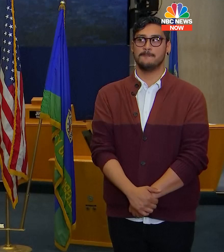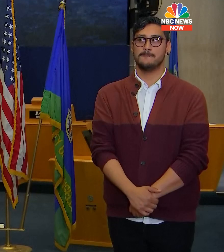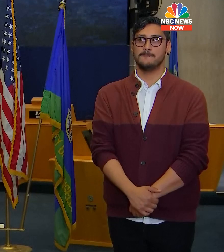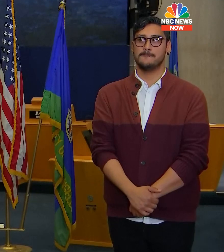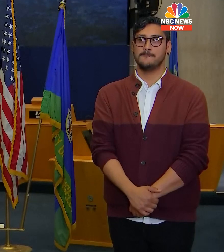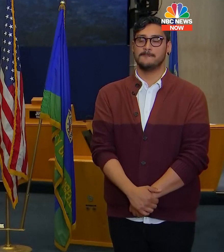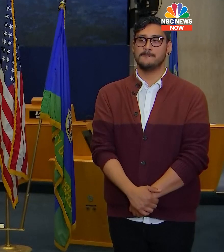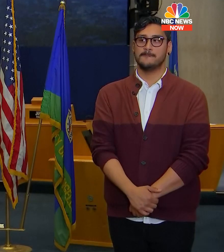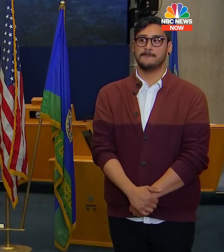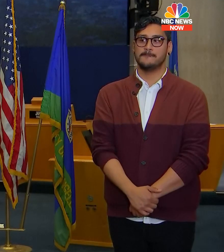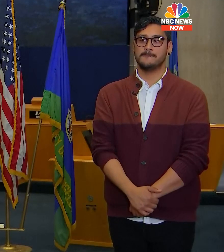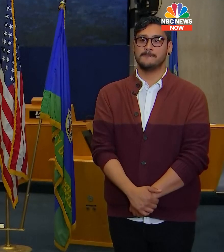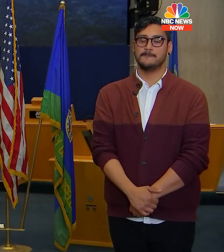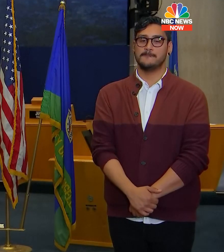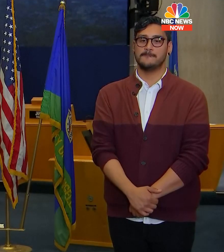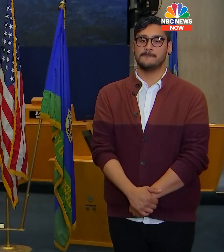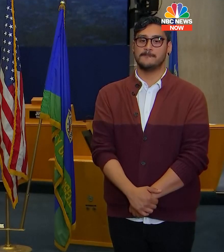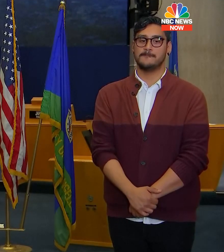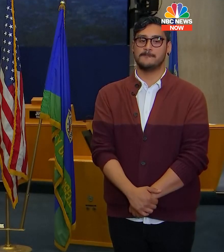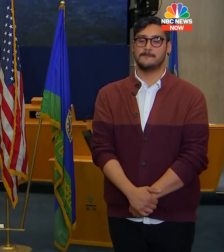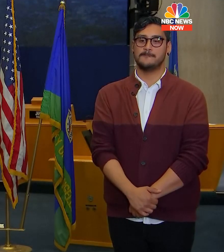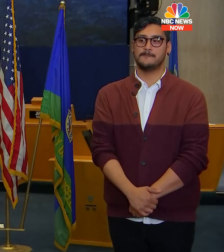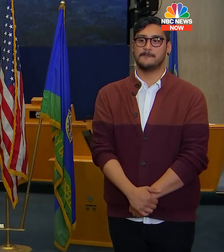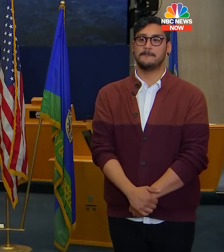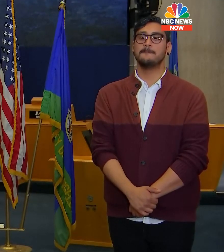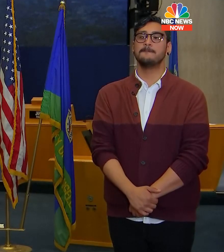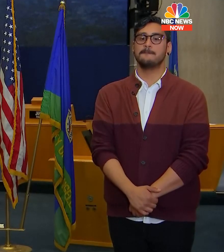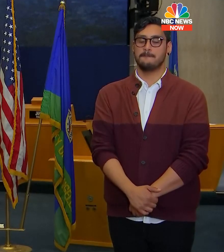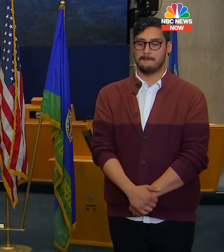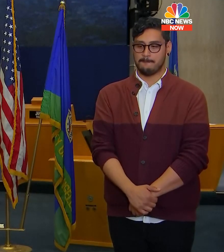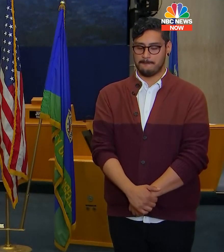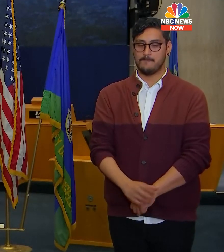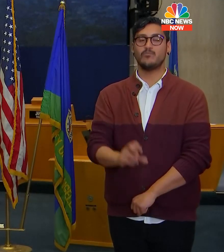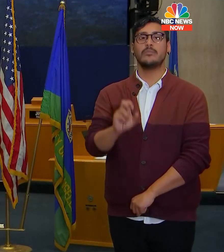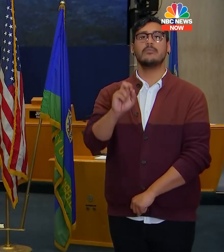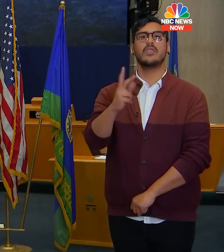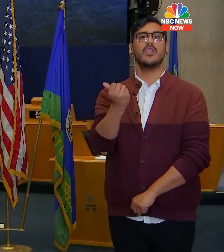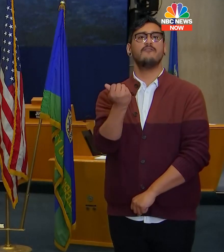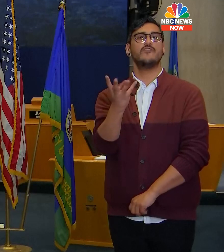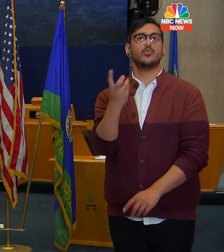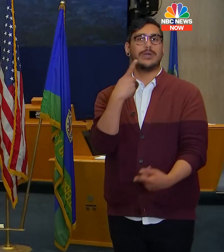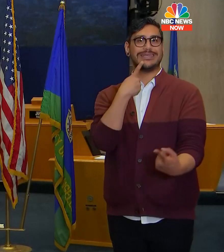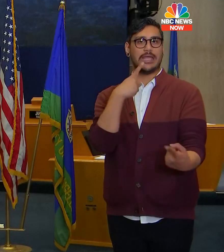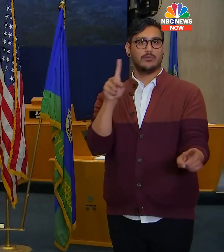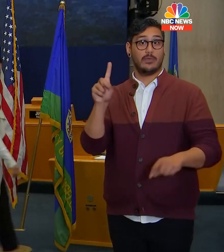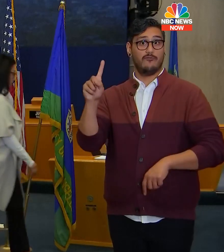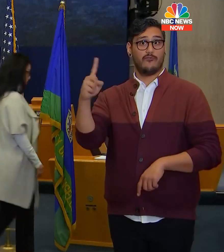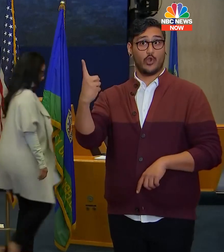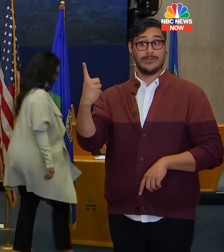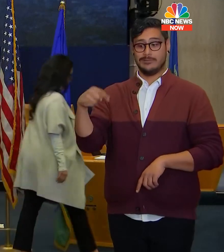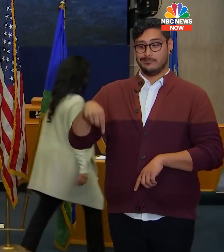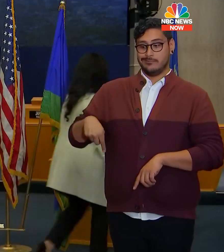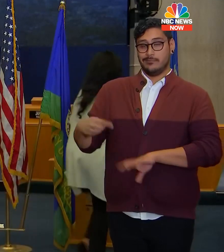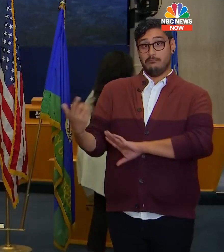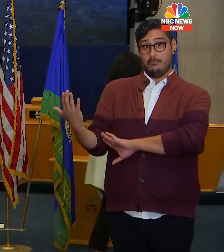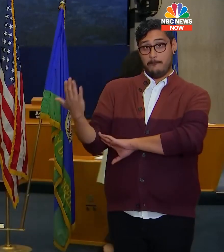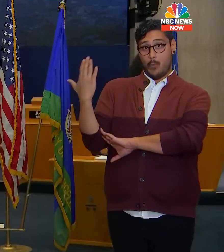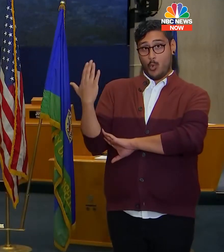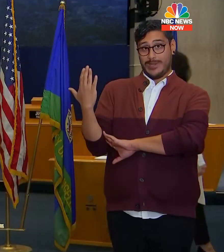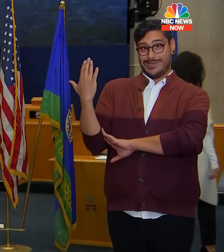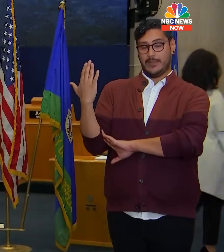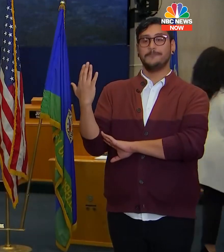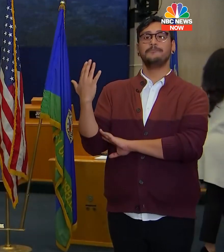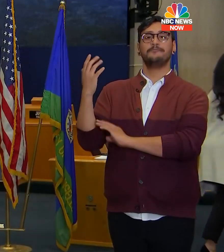There are no questions coming from the lines. All right, let me make a couple of quick announcements. First, as of this morning,